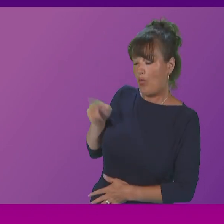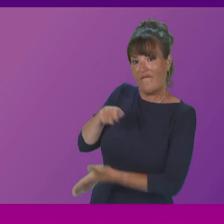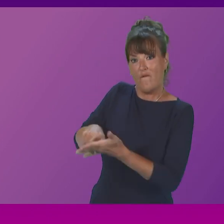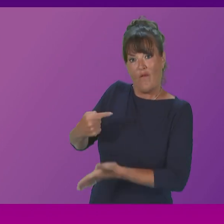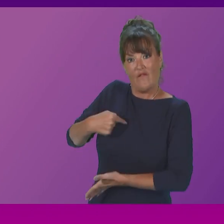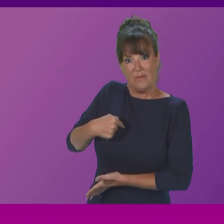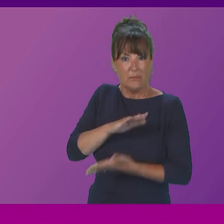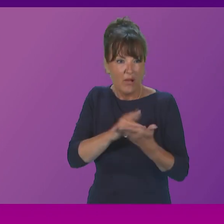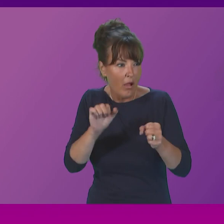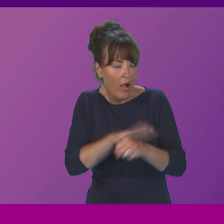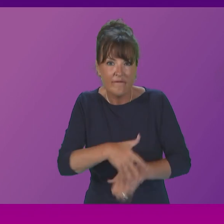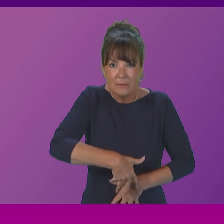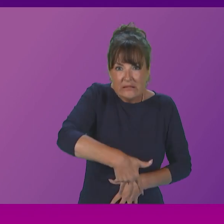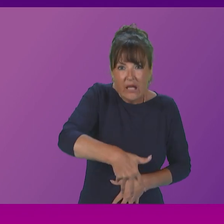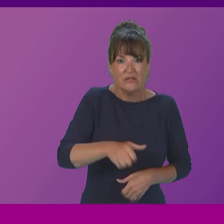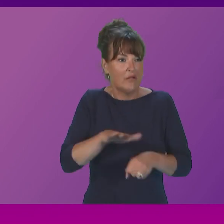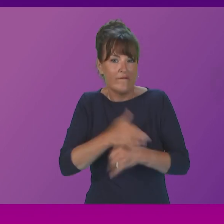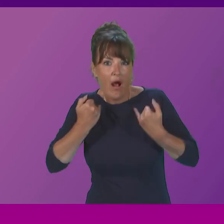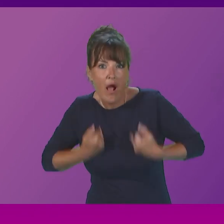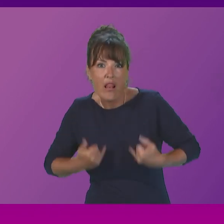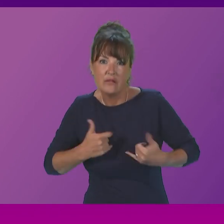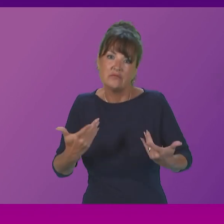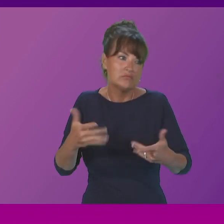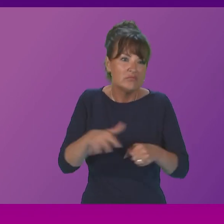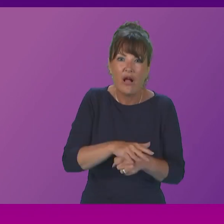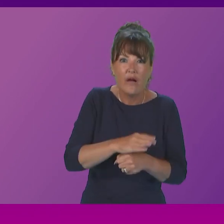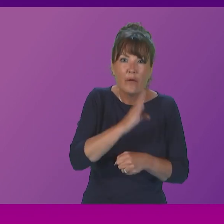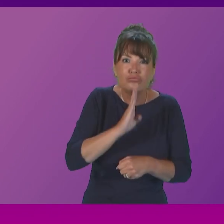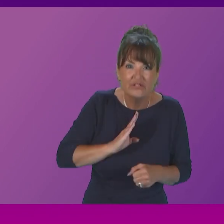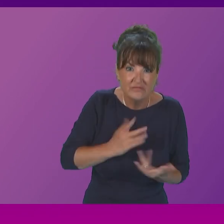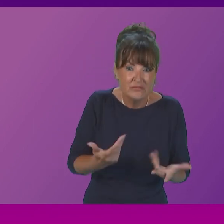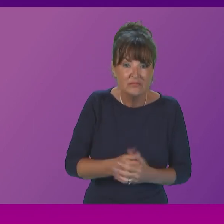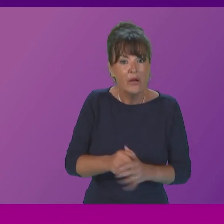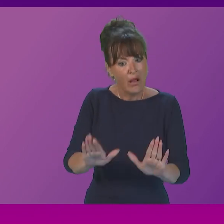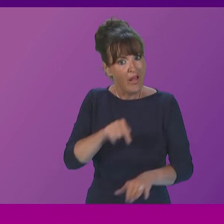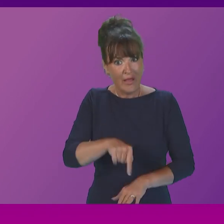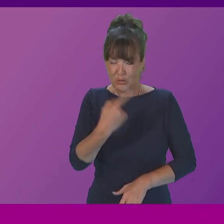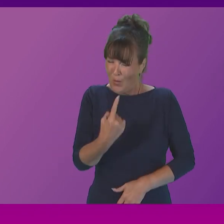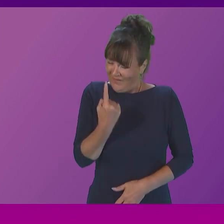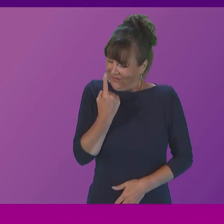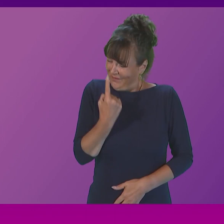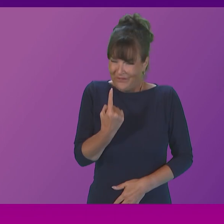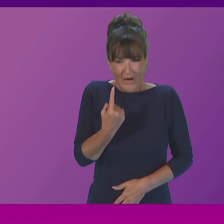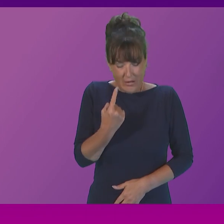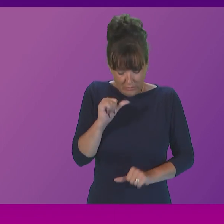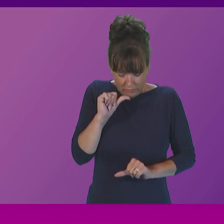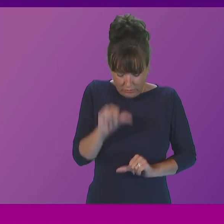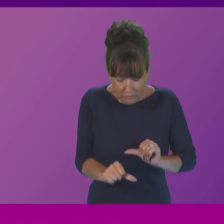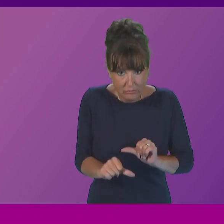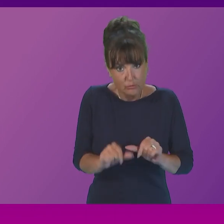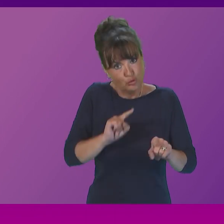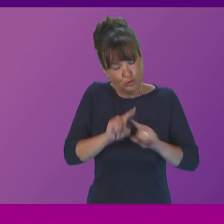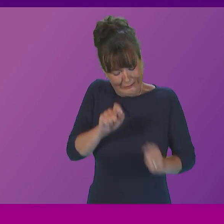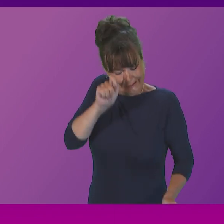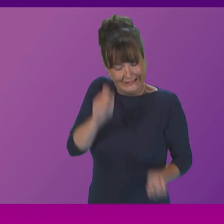and caring and bereavement leave. But this report is only the first step towards substantive reform. We're about to establish a group which